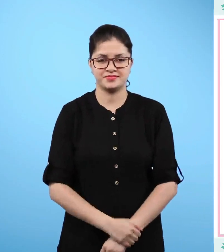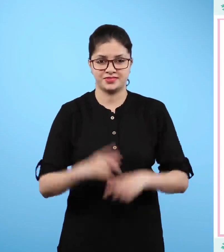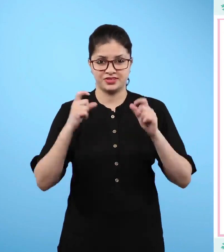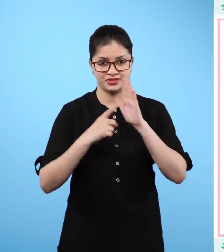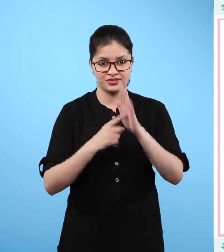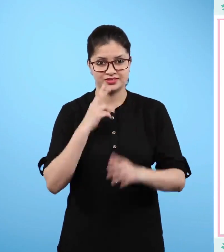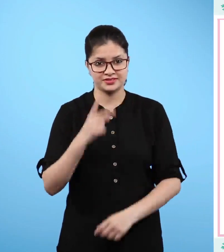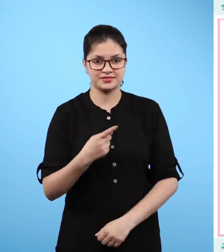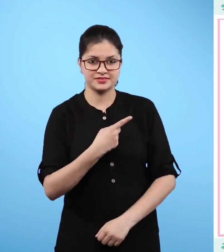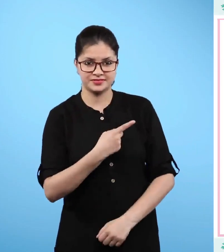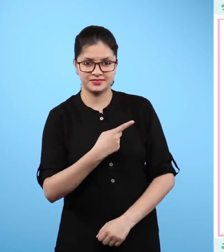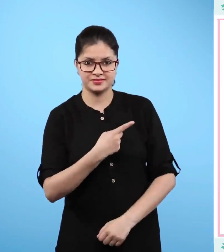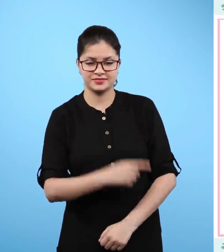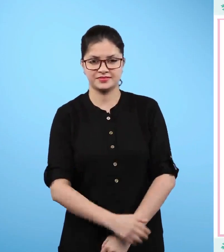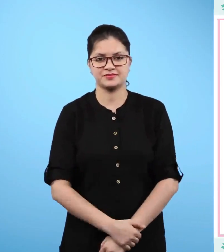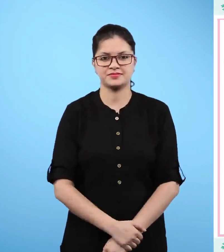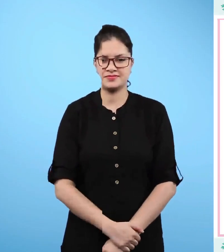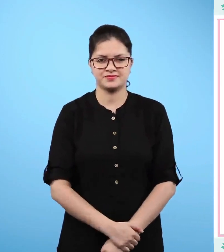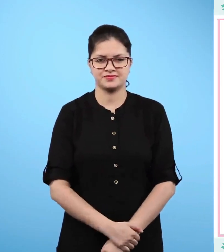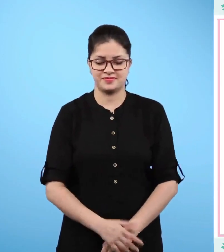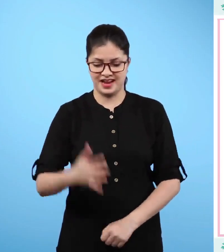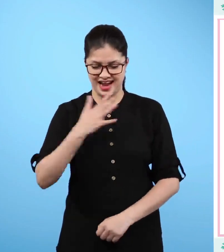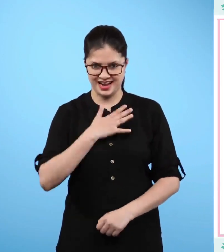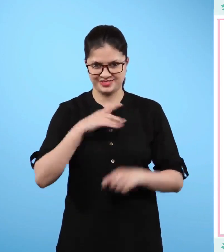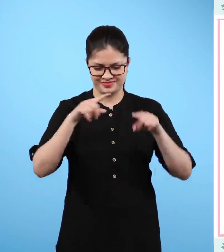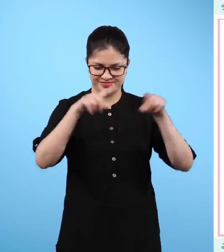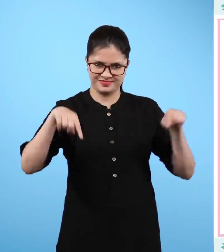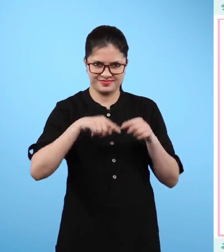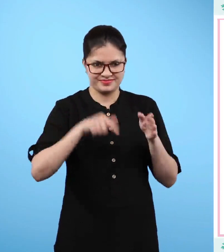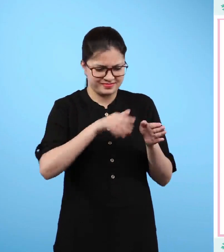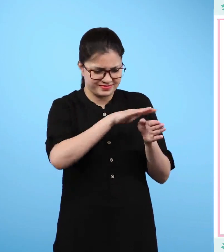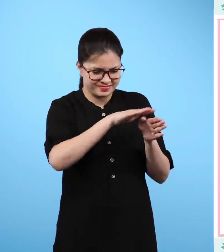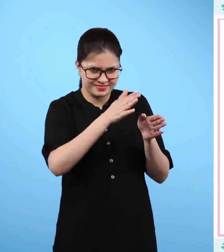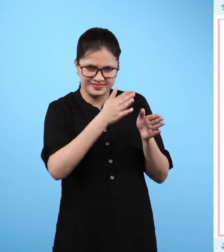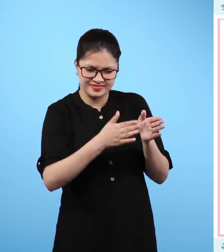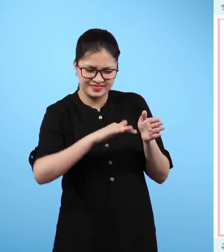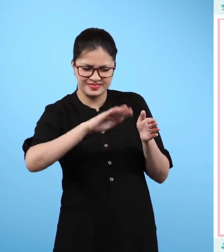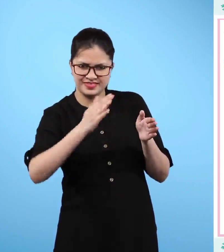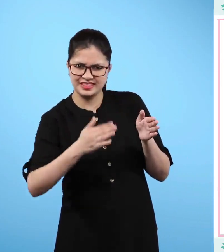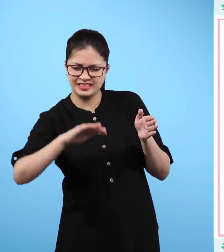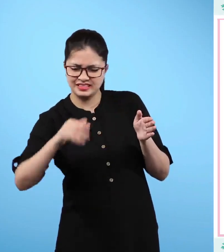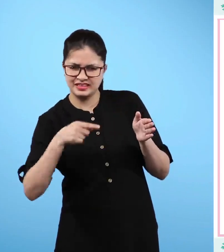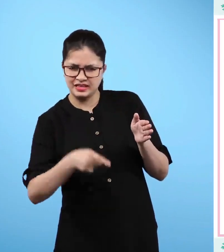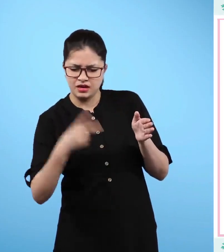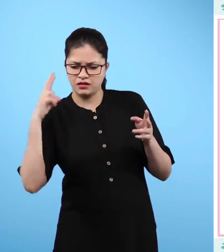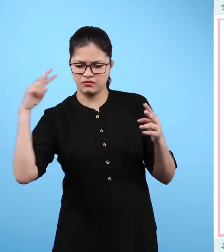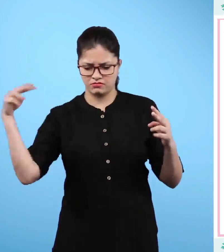To the side of the question we see a very interesting model made of cubes. It's